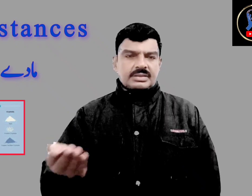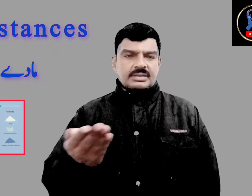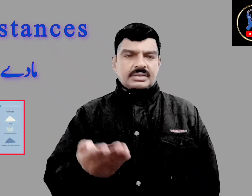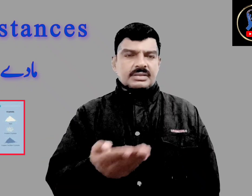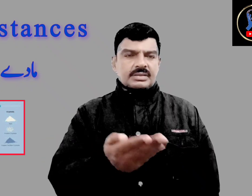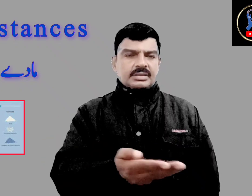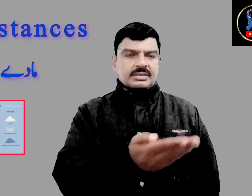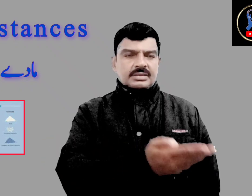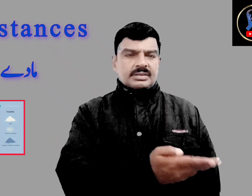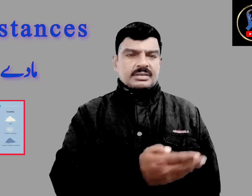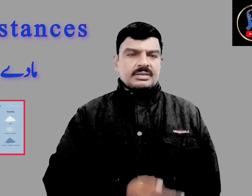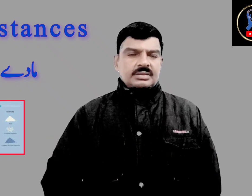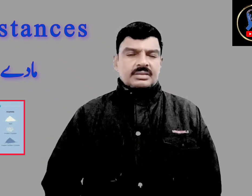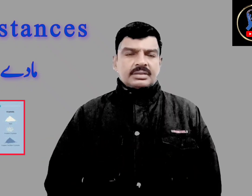substances,